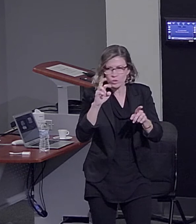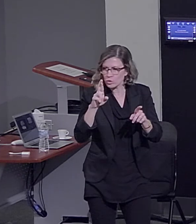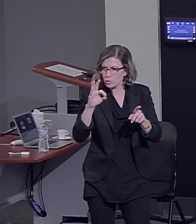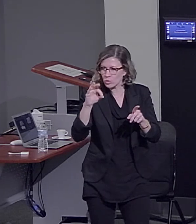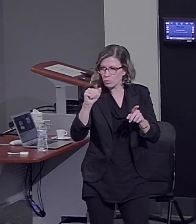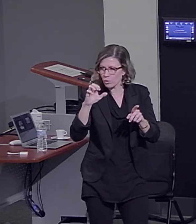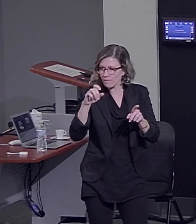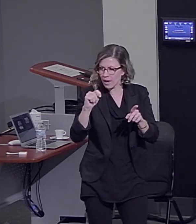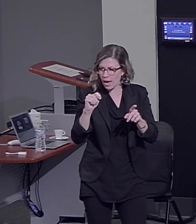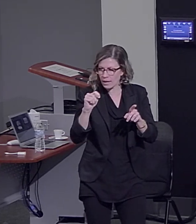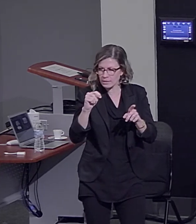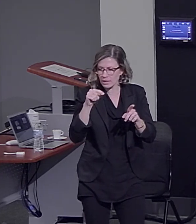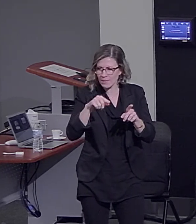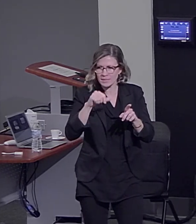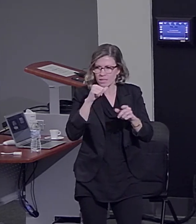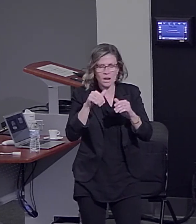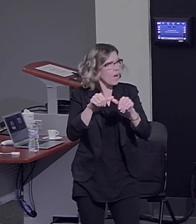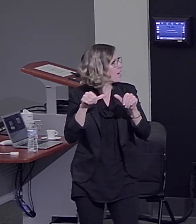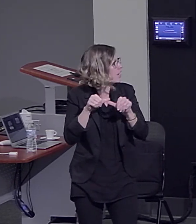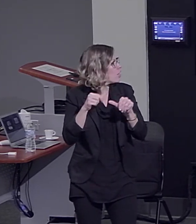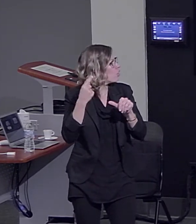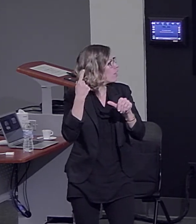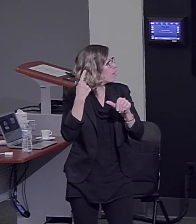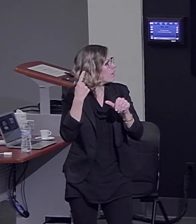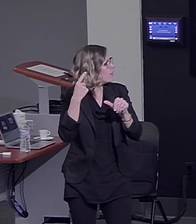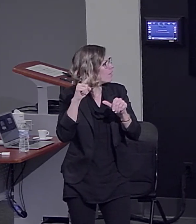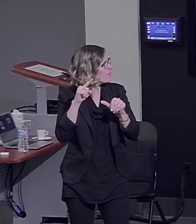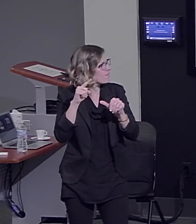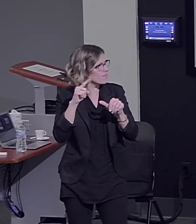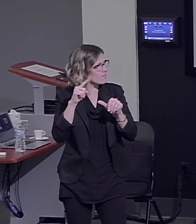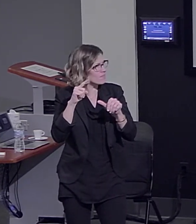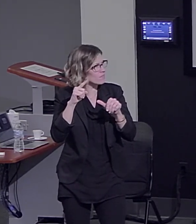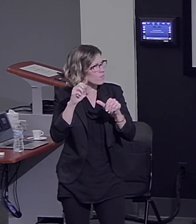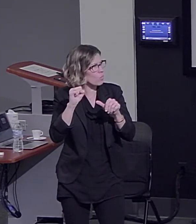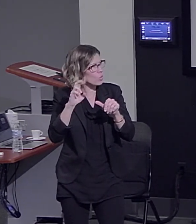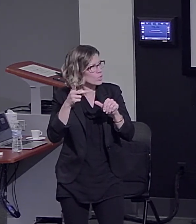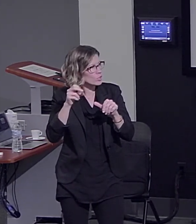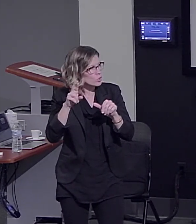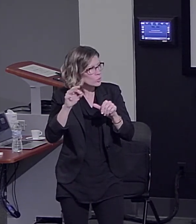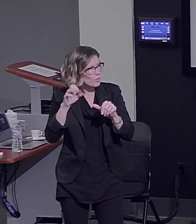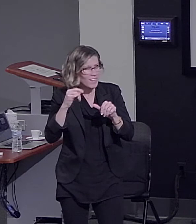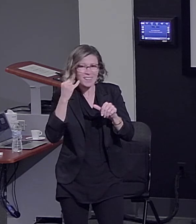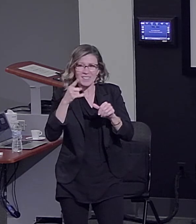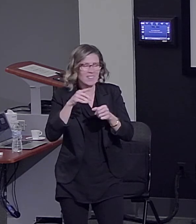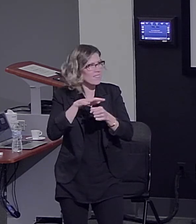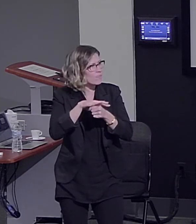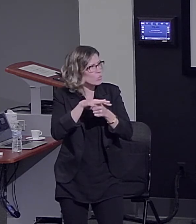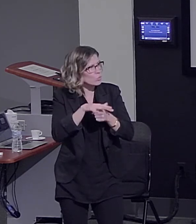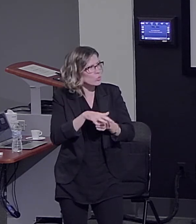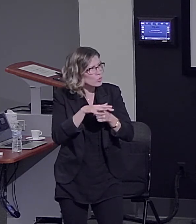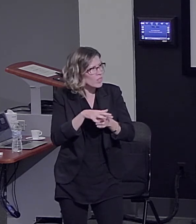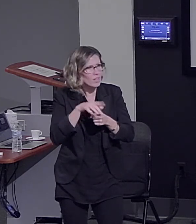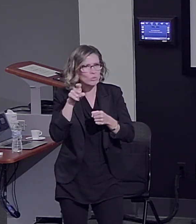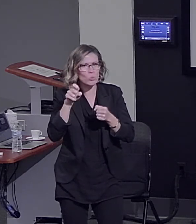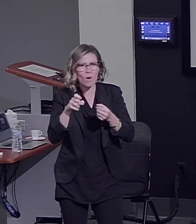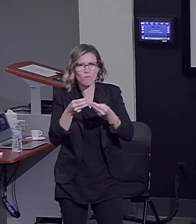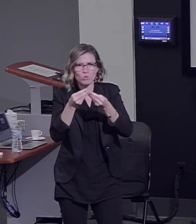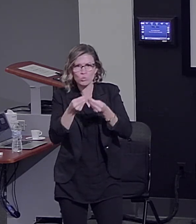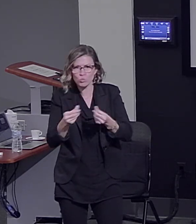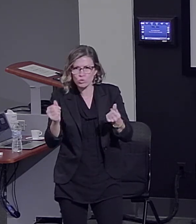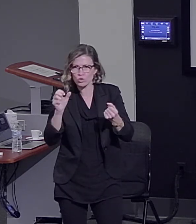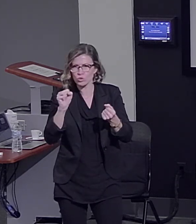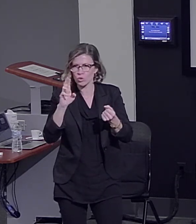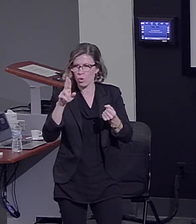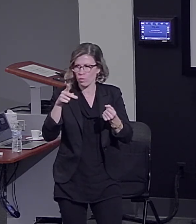Stroop effect. This area completely is for when you are stressed. And if you have to resolve Stroop effect, you are stressed. You have an activity of this